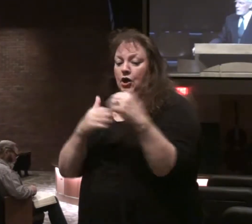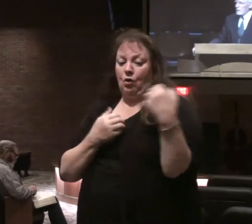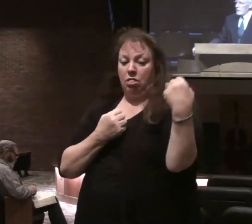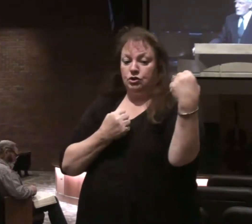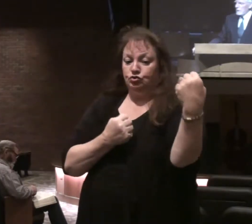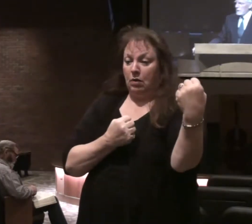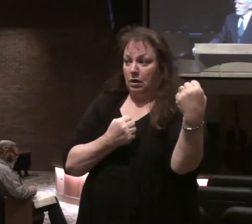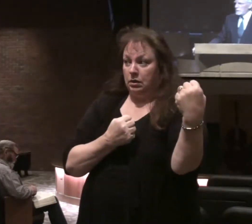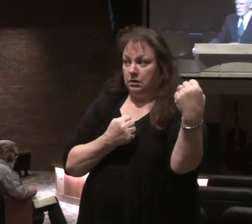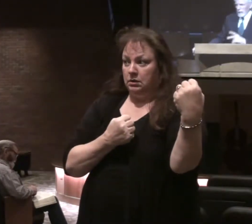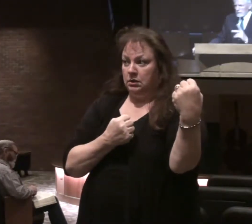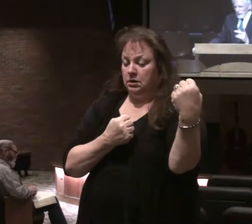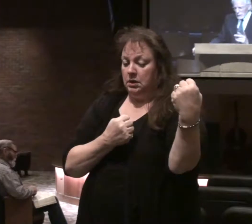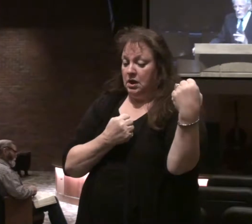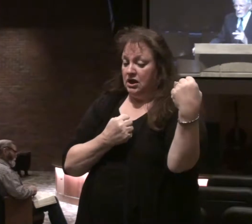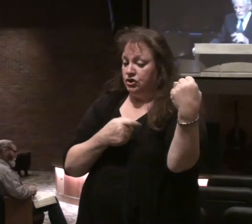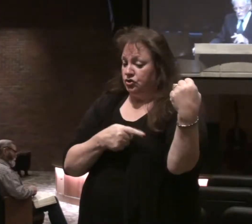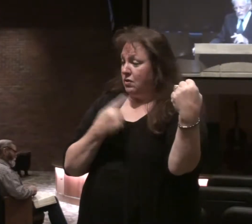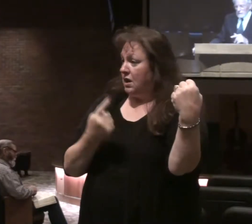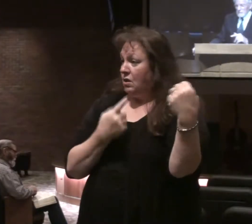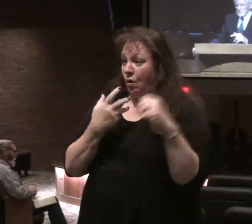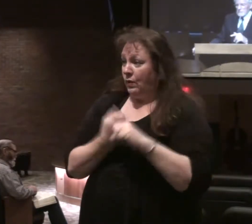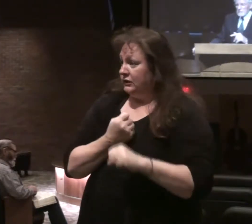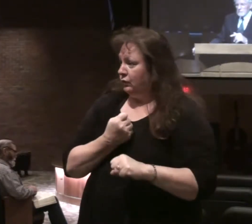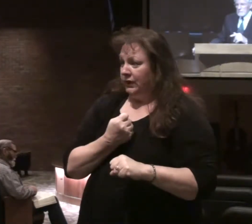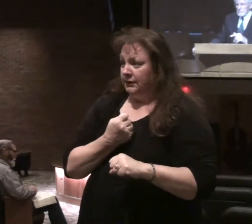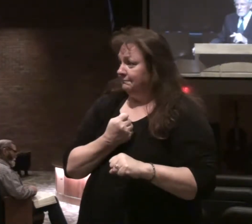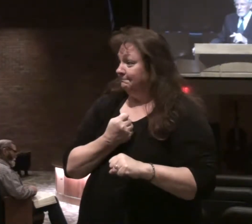strength, but strength doesn't always win.